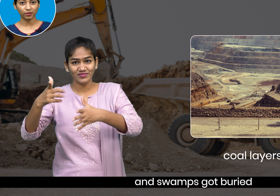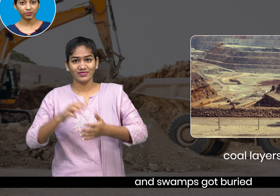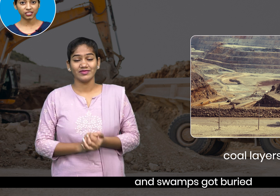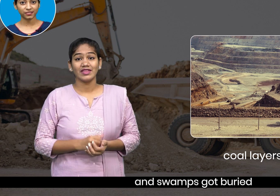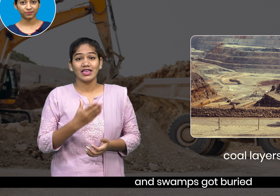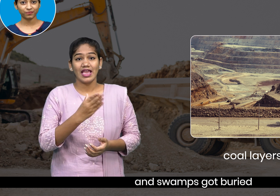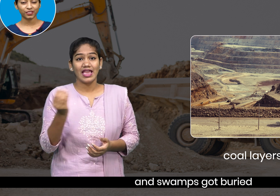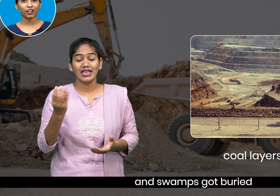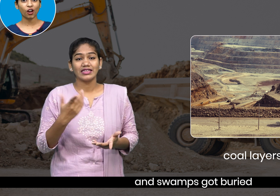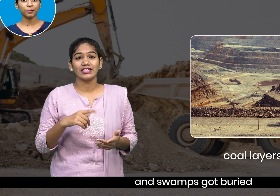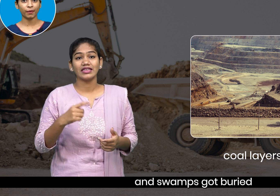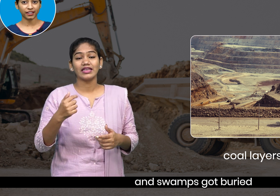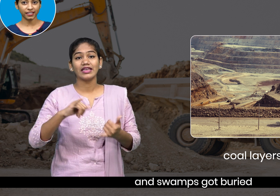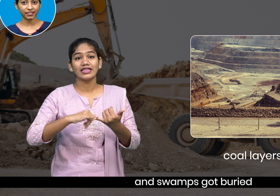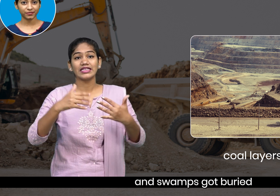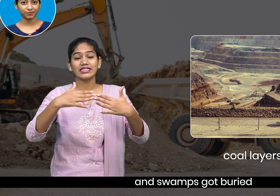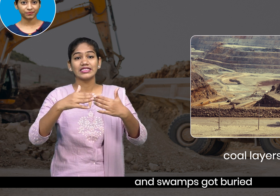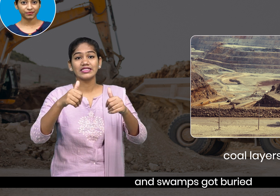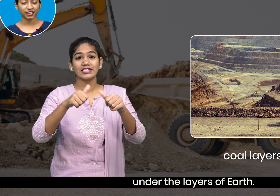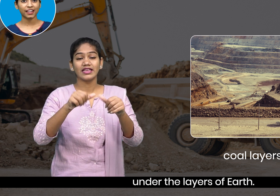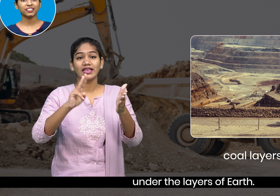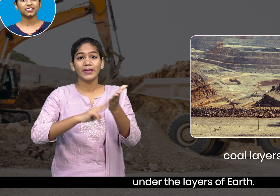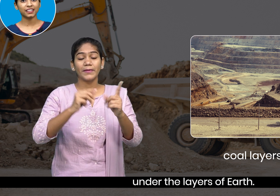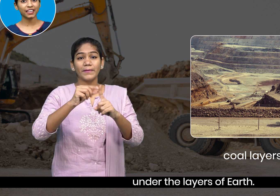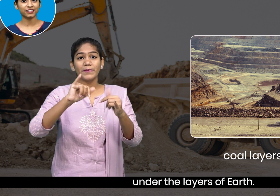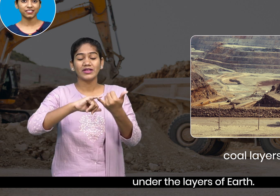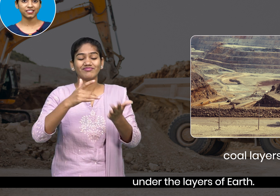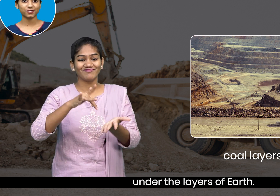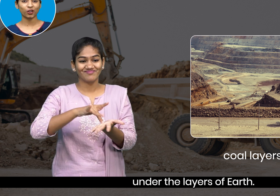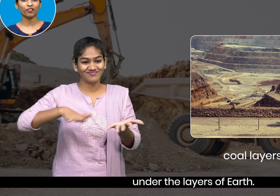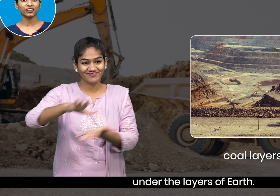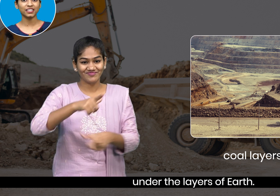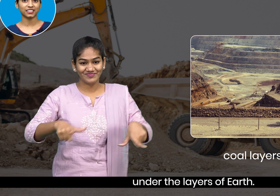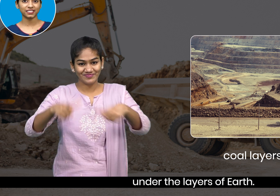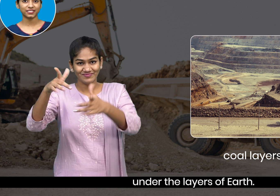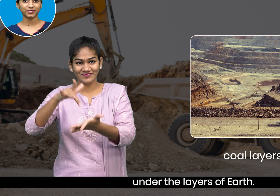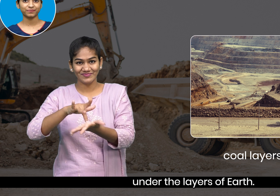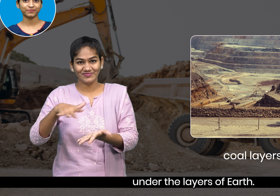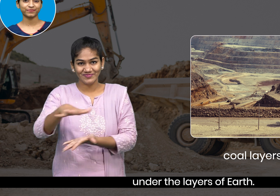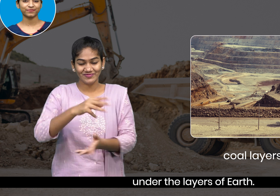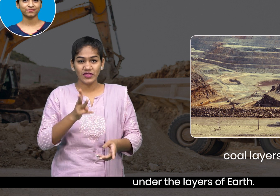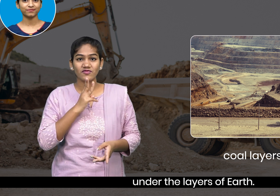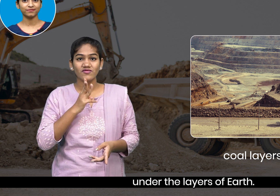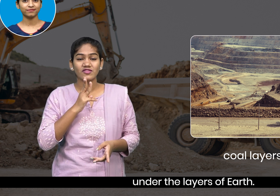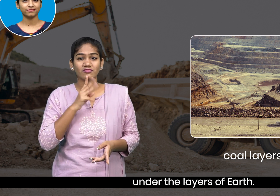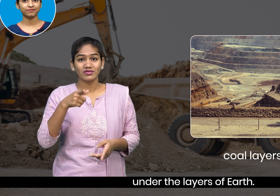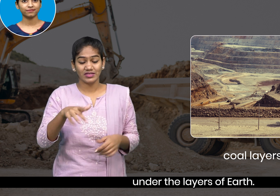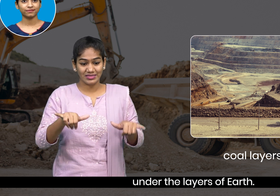and swamps got buried under the layers of earth.